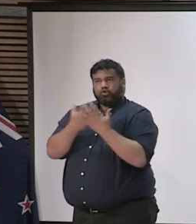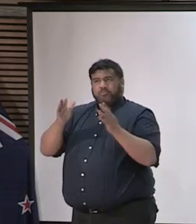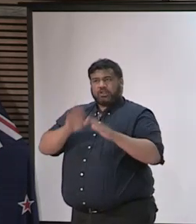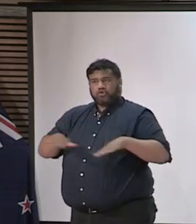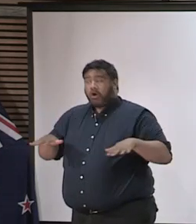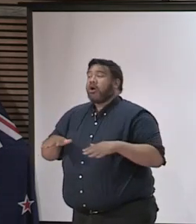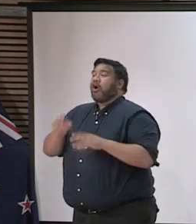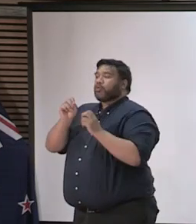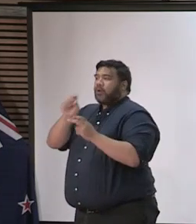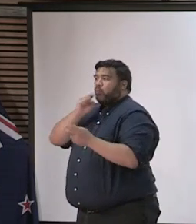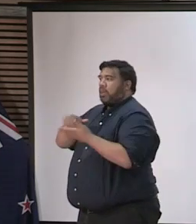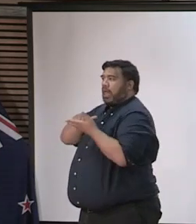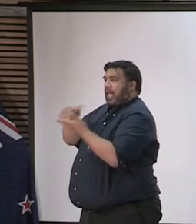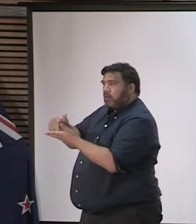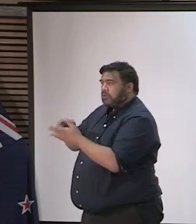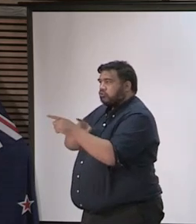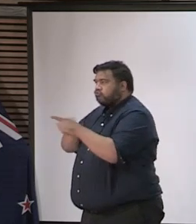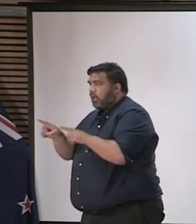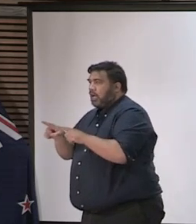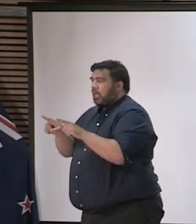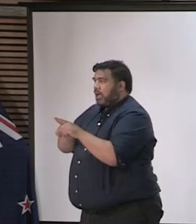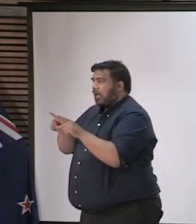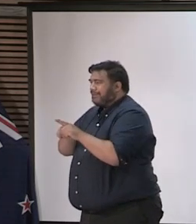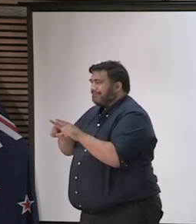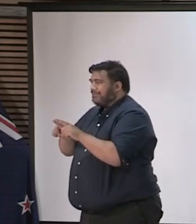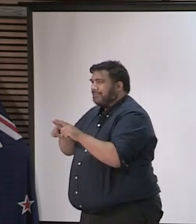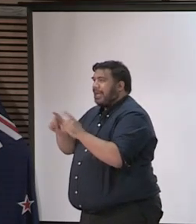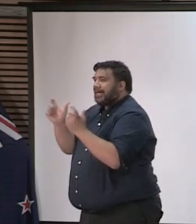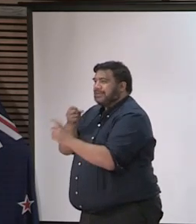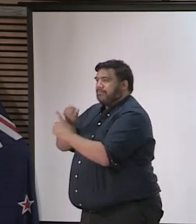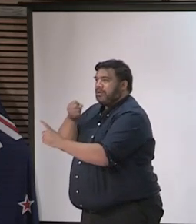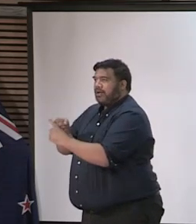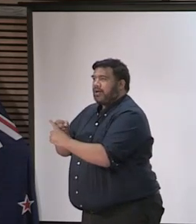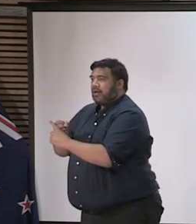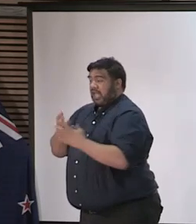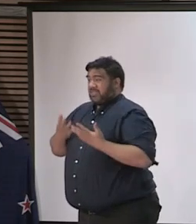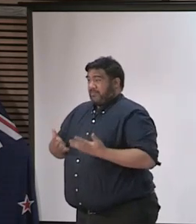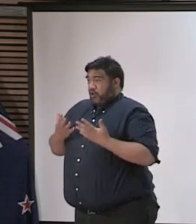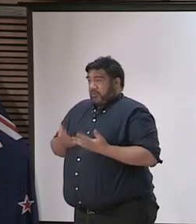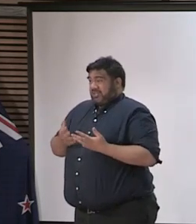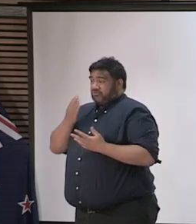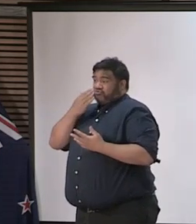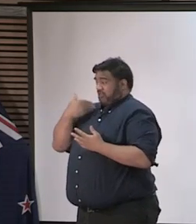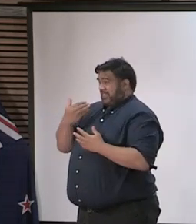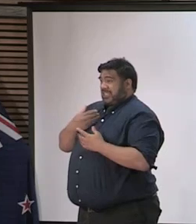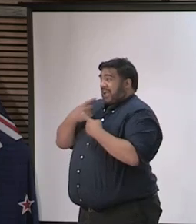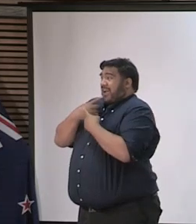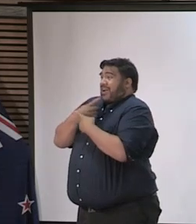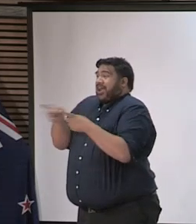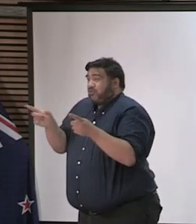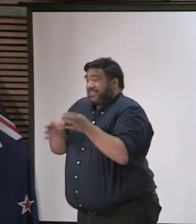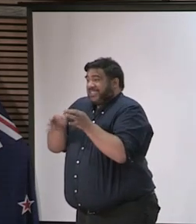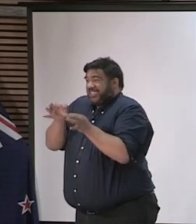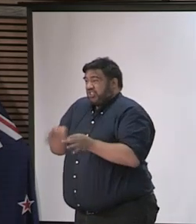work with them. And it may be that we can help to spread some of that load. But it's very early at this point. We only made this, these decisions